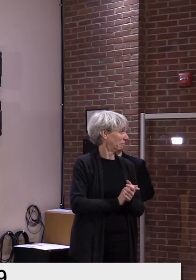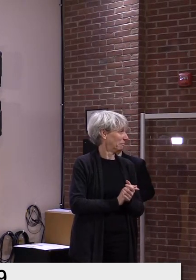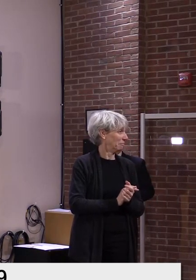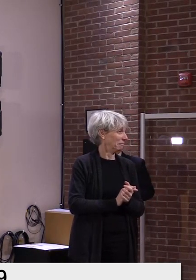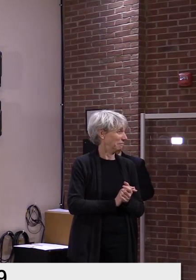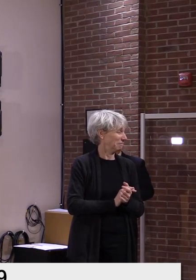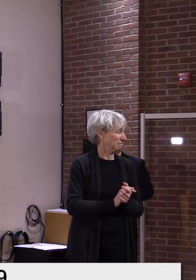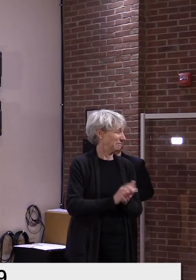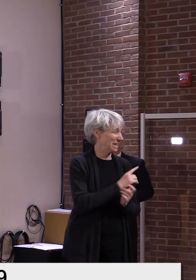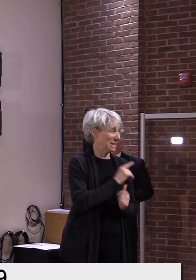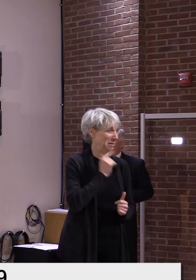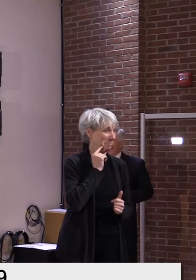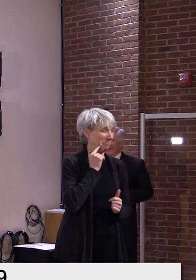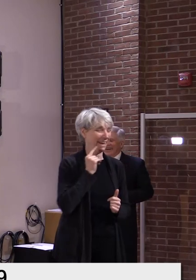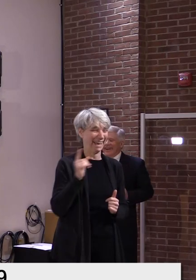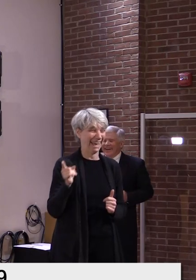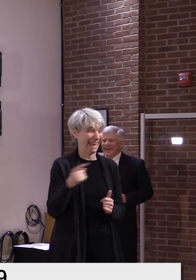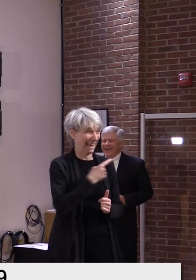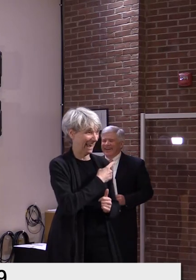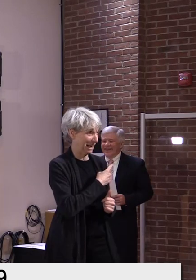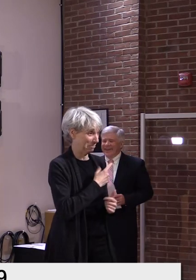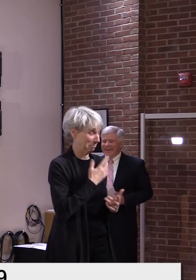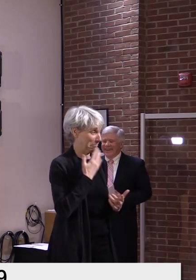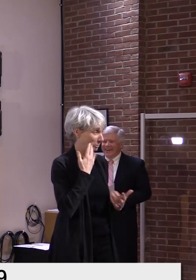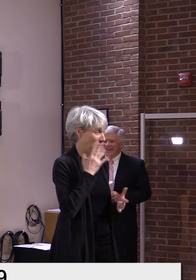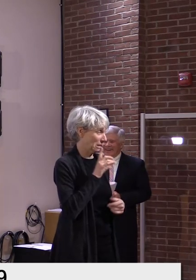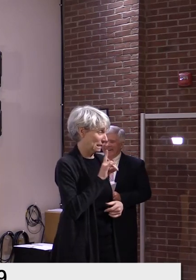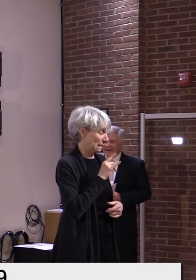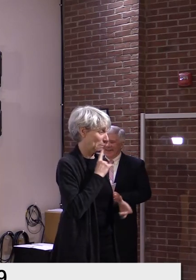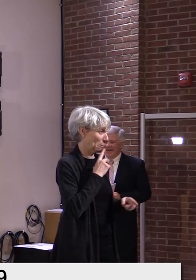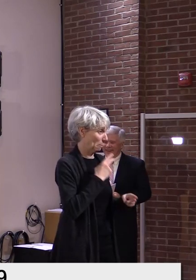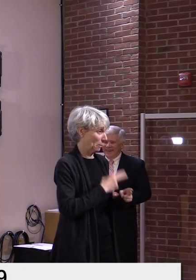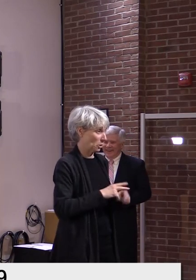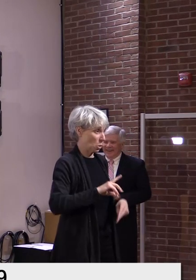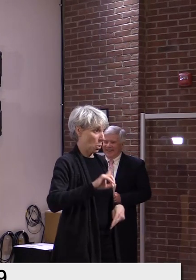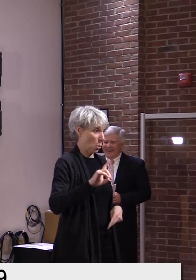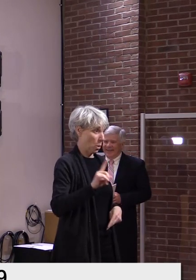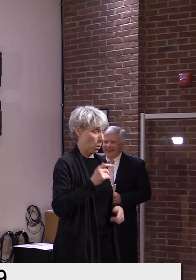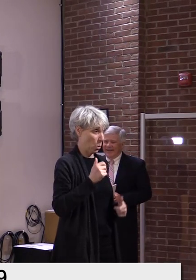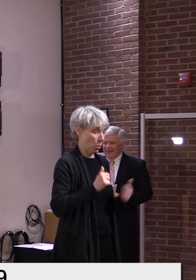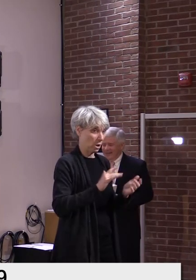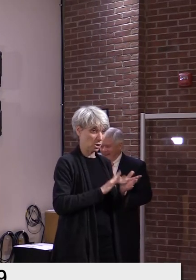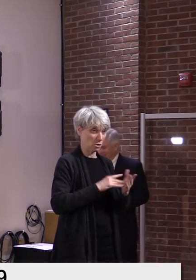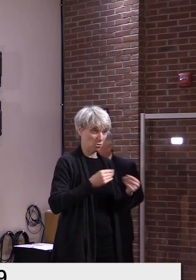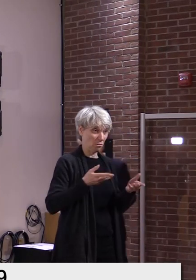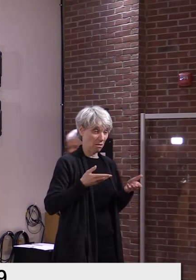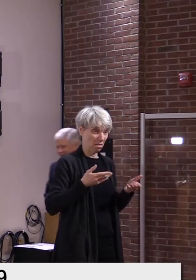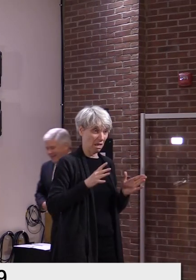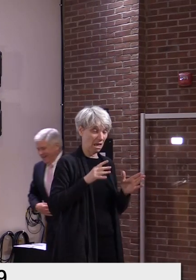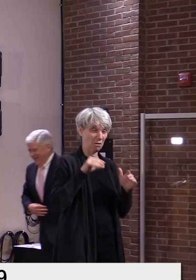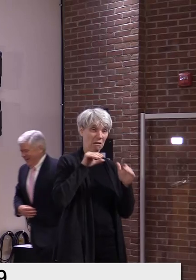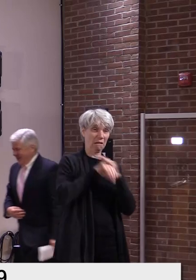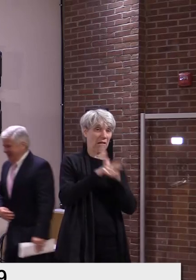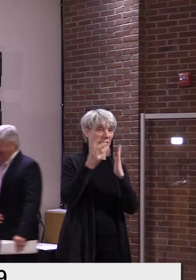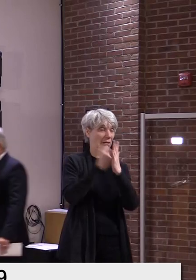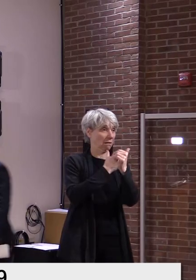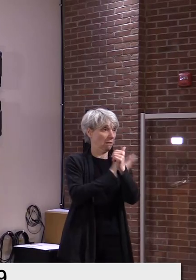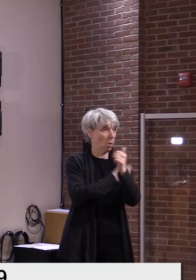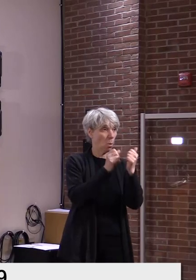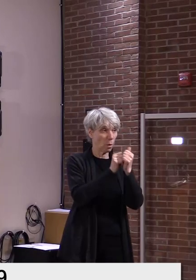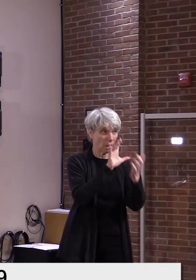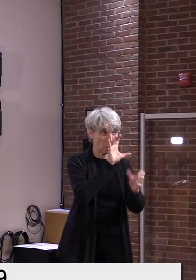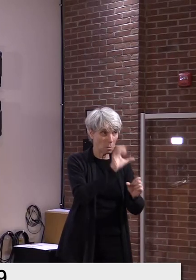but he might have mentioned where you could walk in. Secretary Smith, is there anything you could add to that?